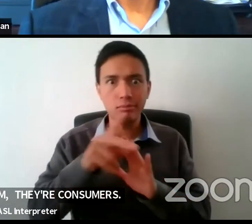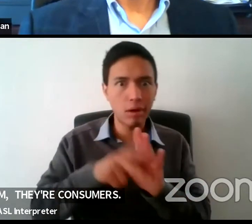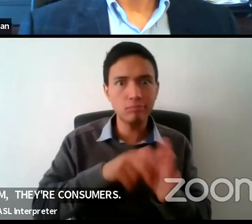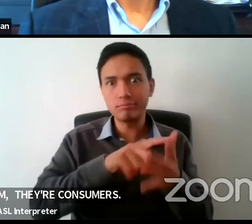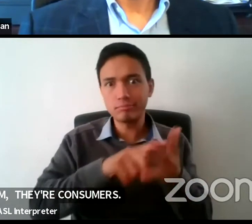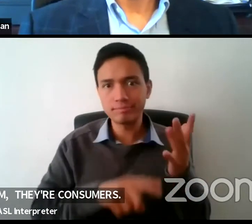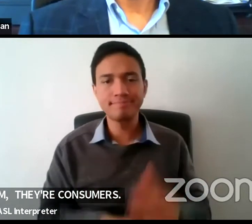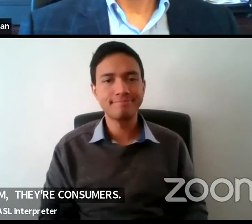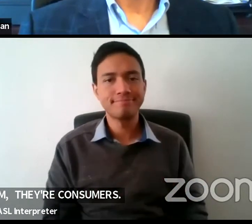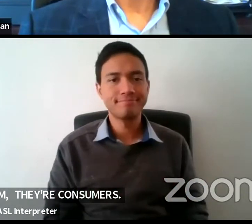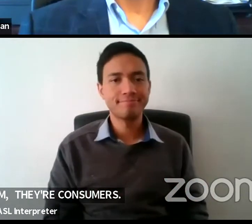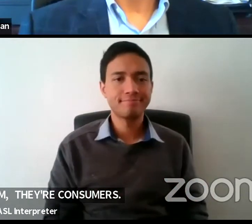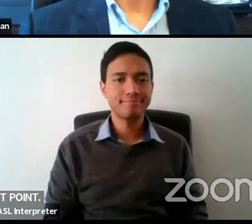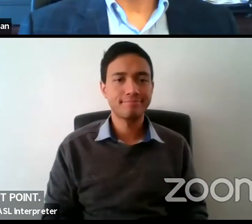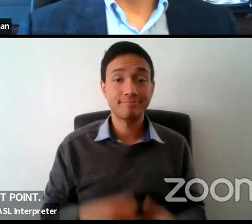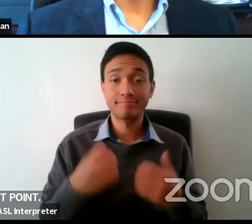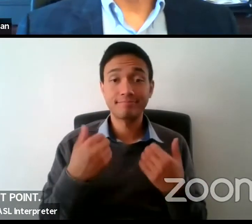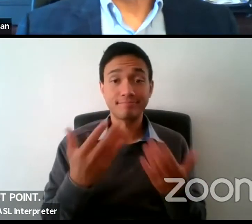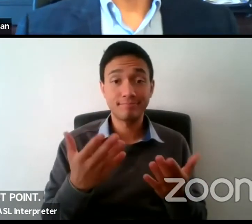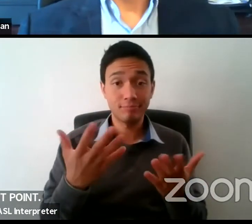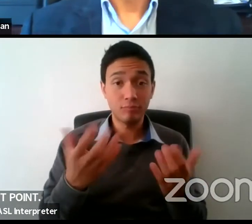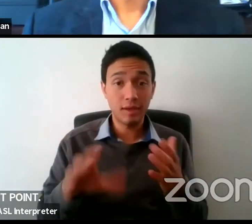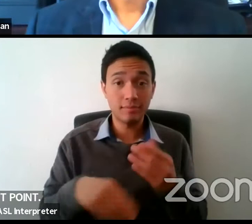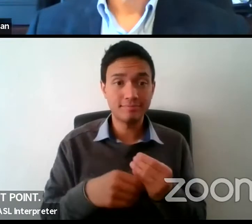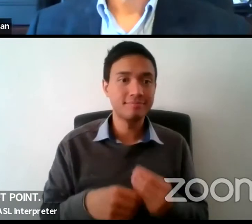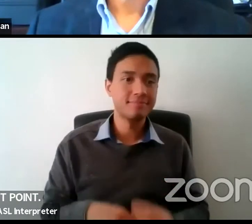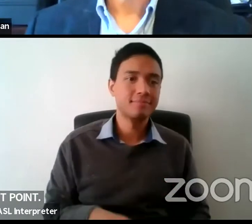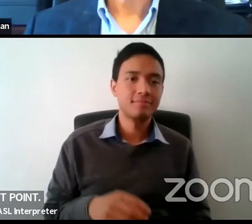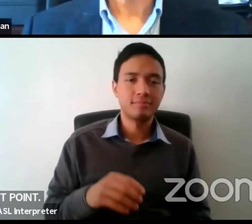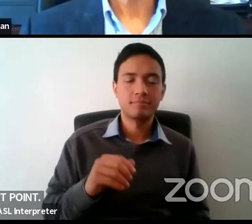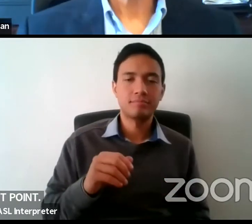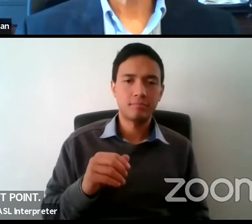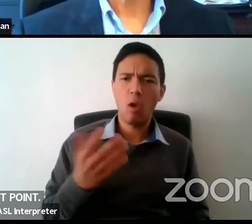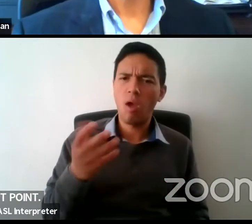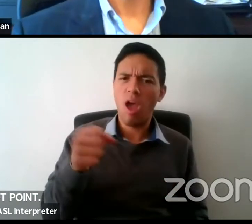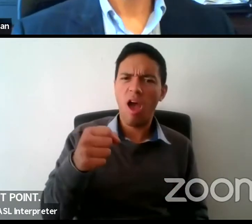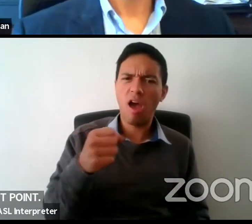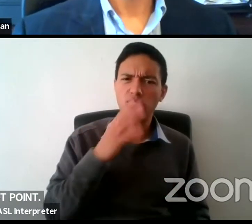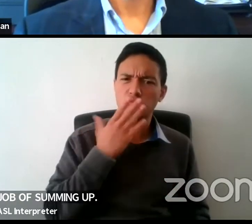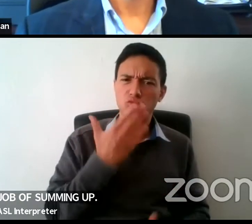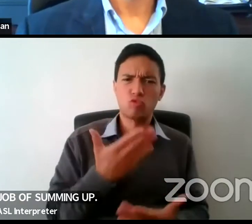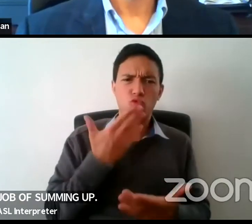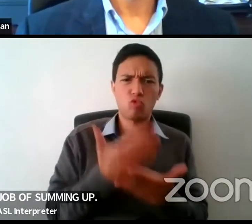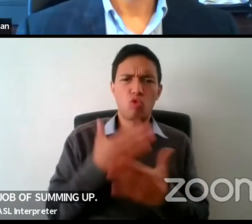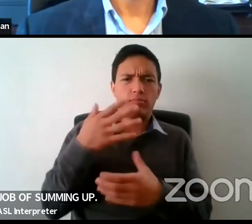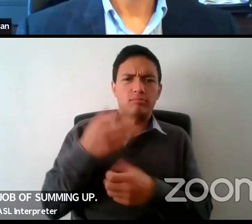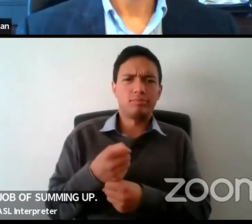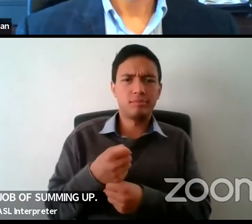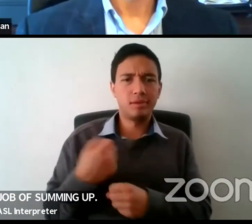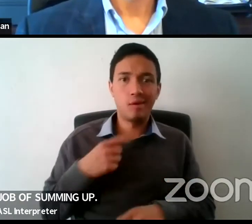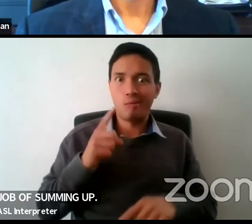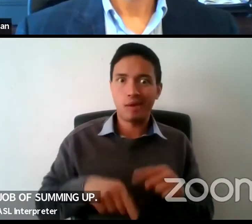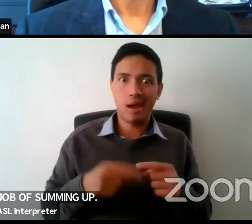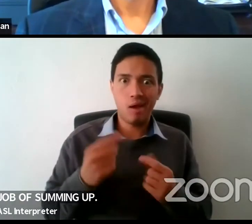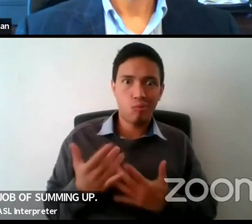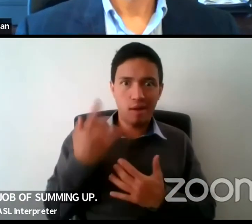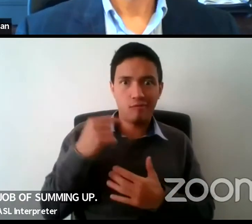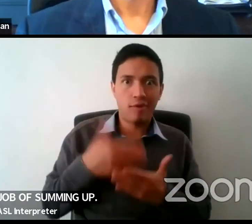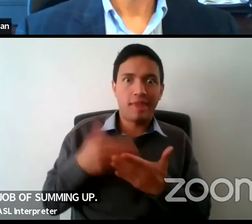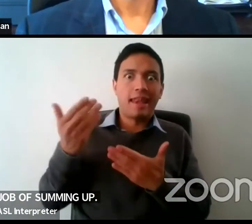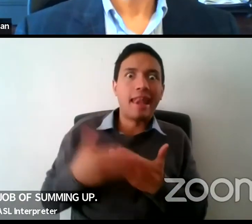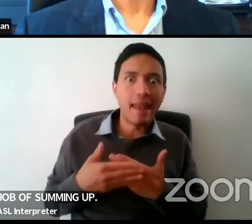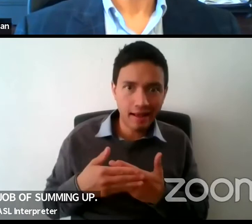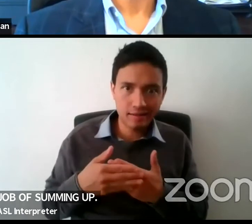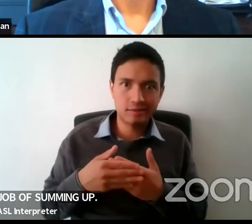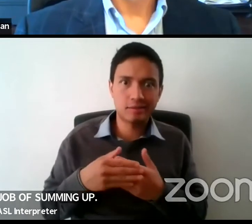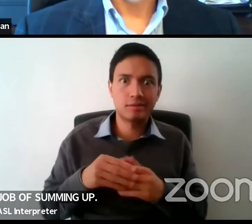Yeah, no, I think you did a great job of summing up. And I would say we can't wait for the next global pandemic to solve this,